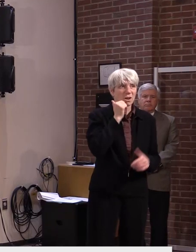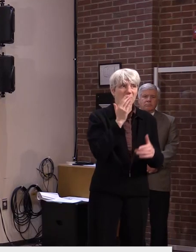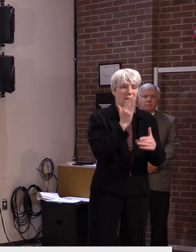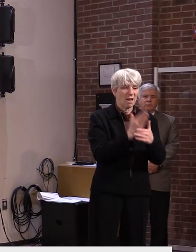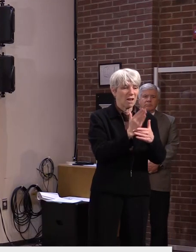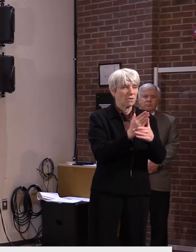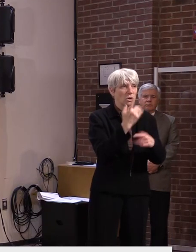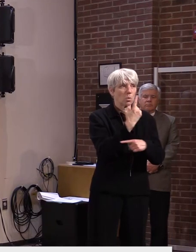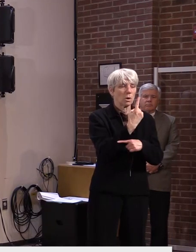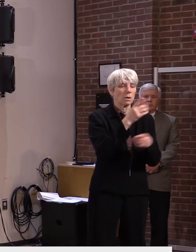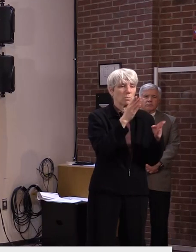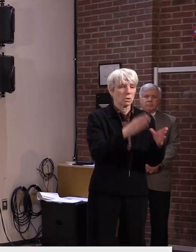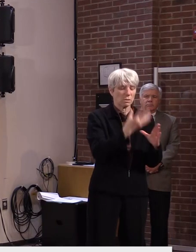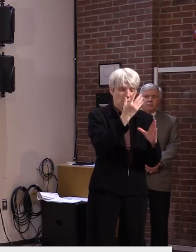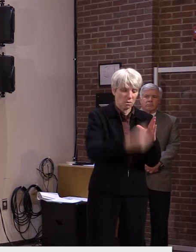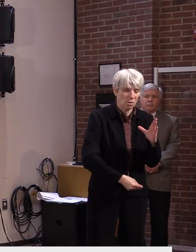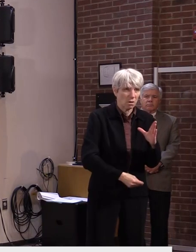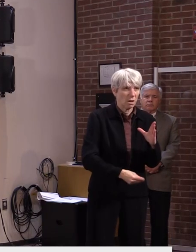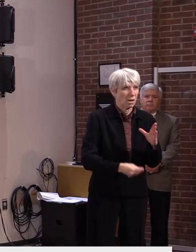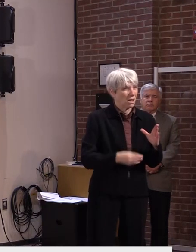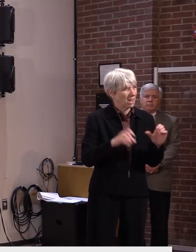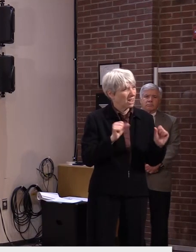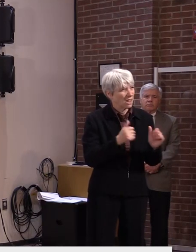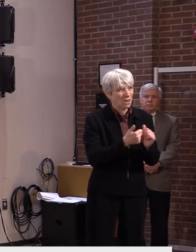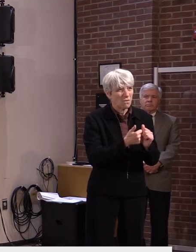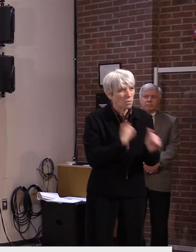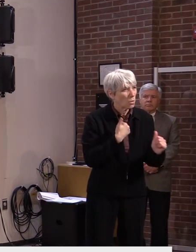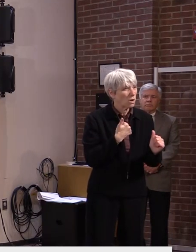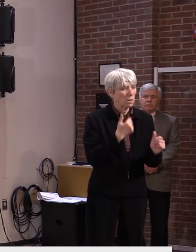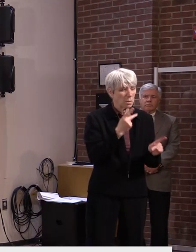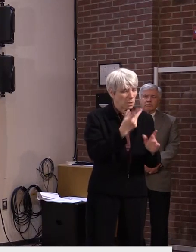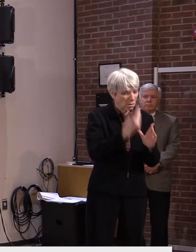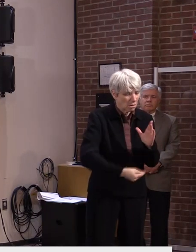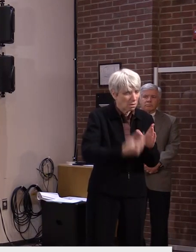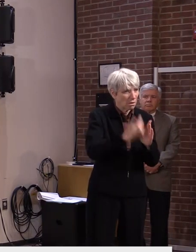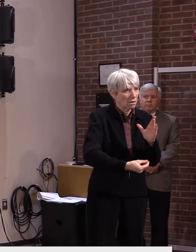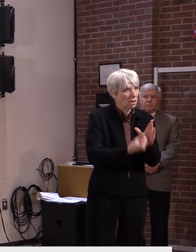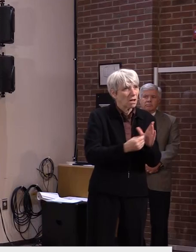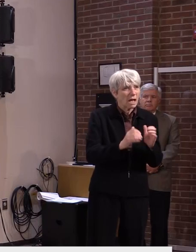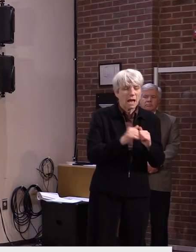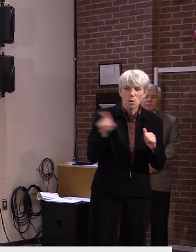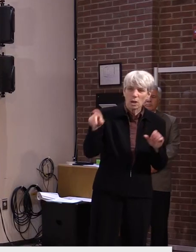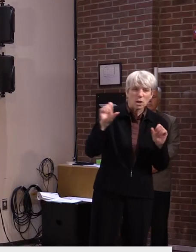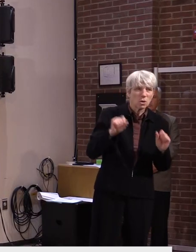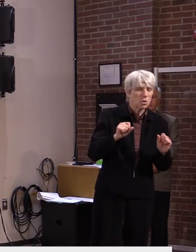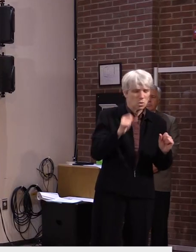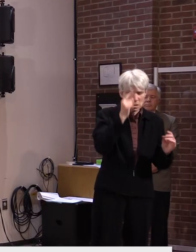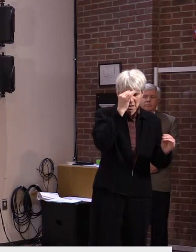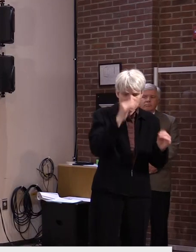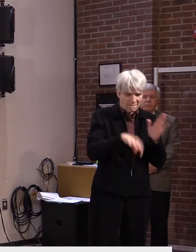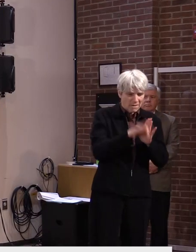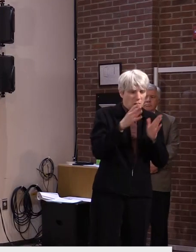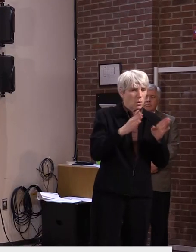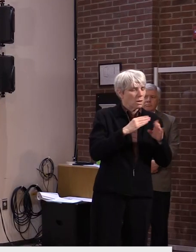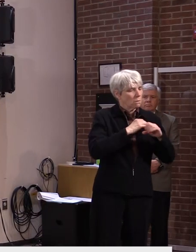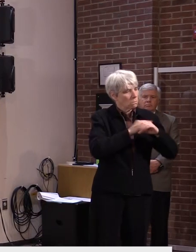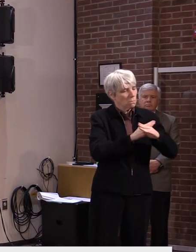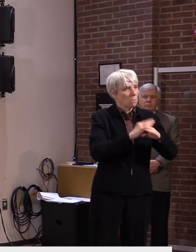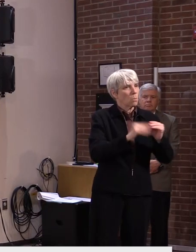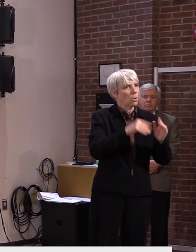Were those deaths preventable? Is there anything your administration could do to bring those numbers down? You know, those